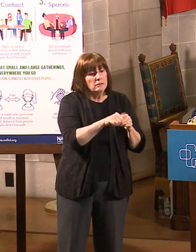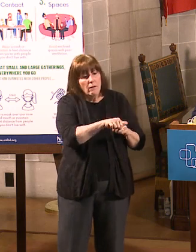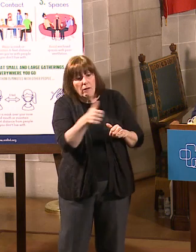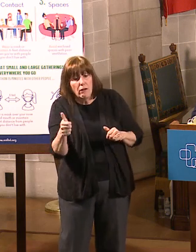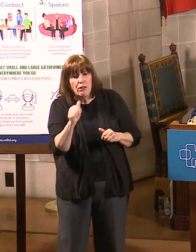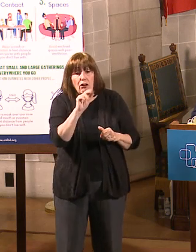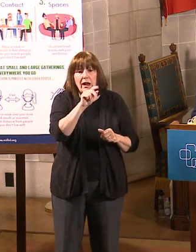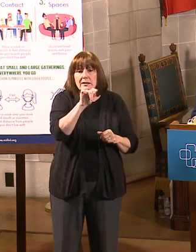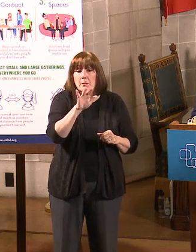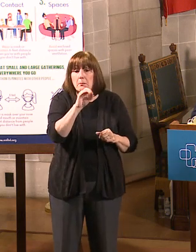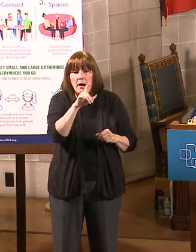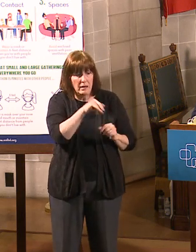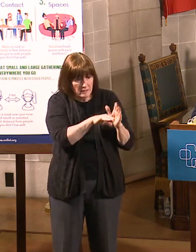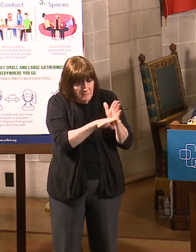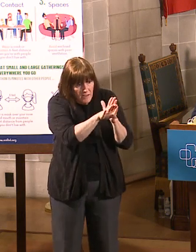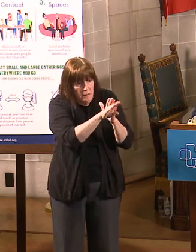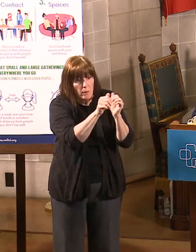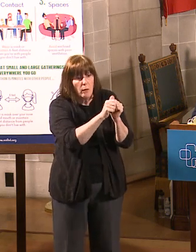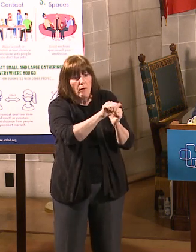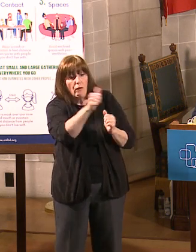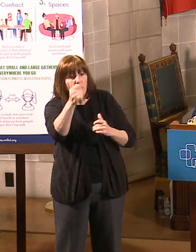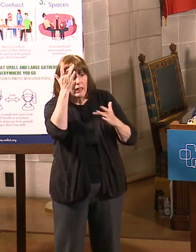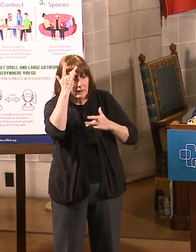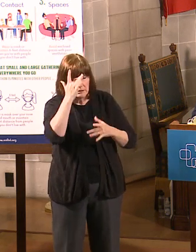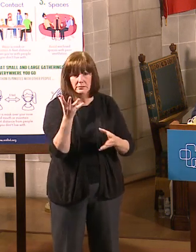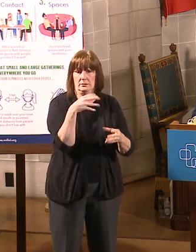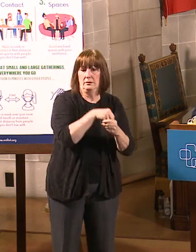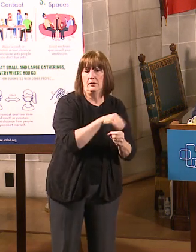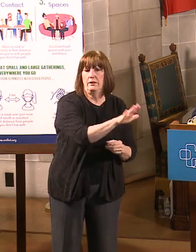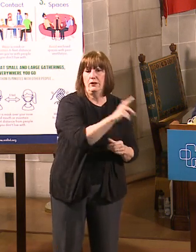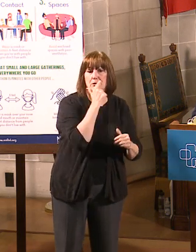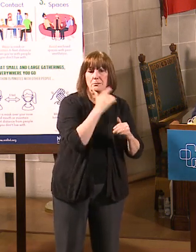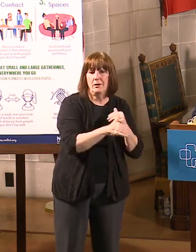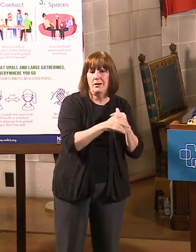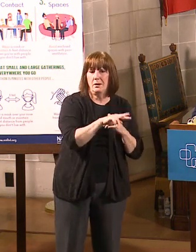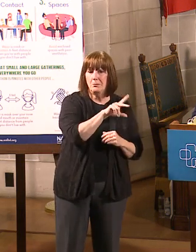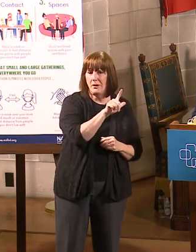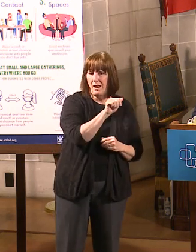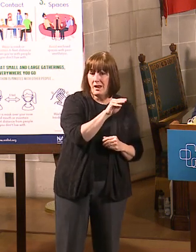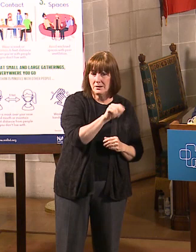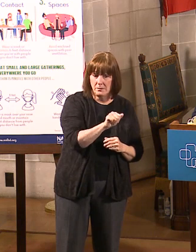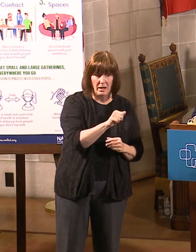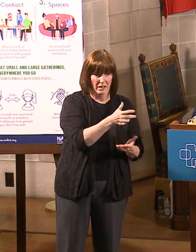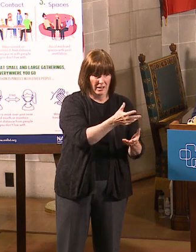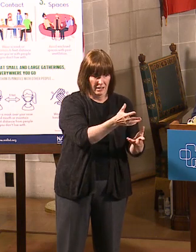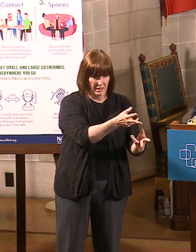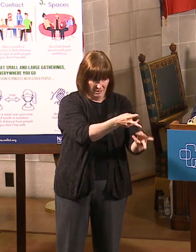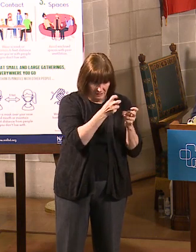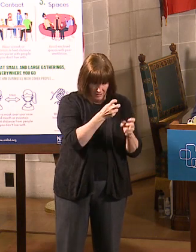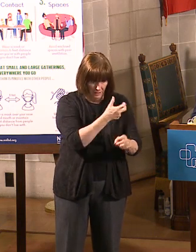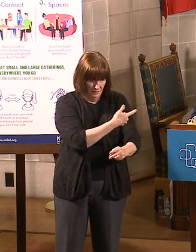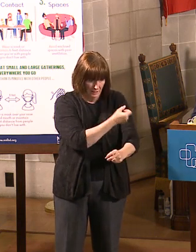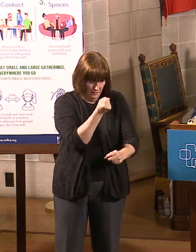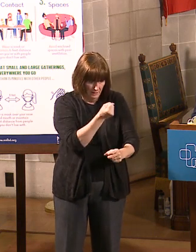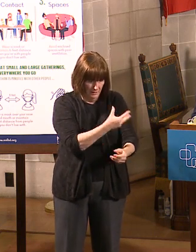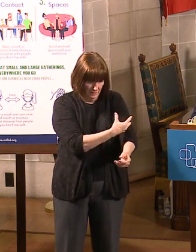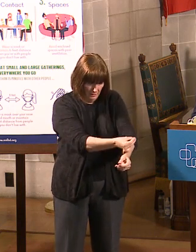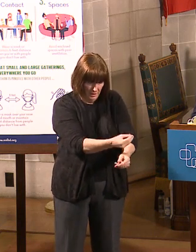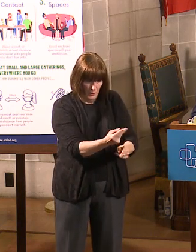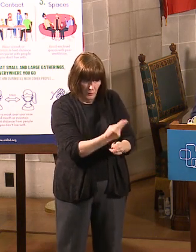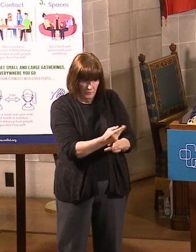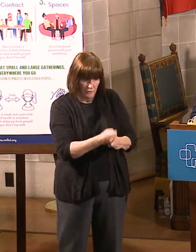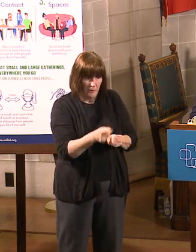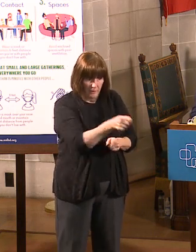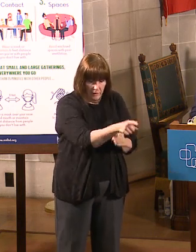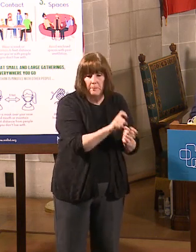other viral illnesses in the past. So this is something that was used quite